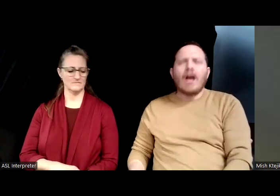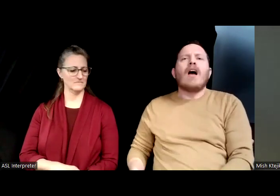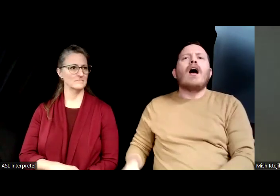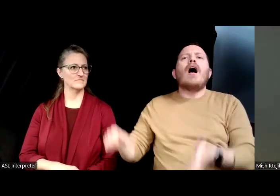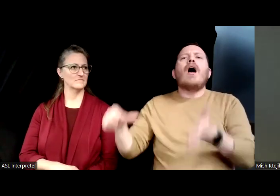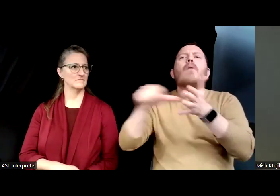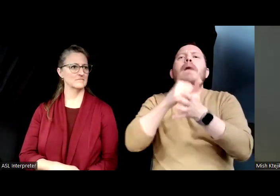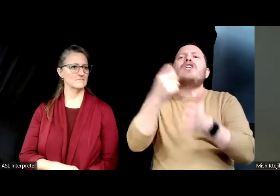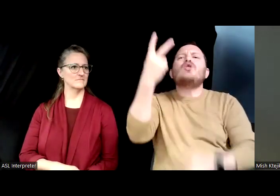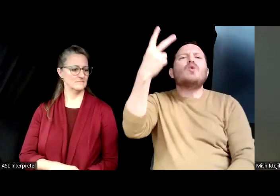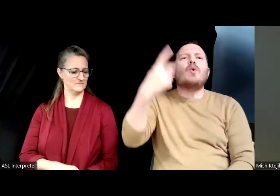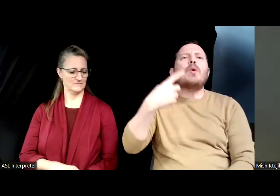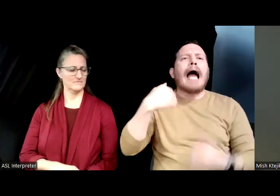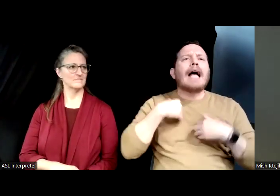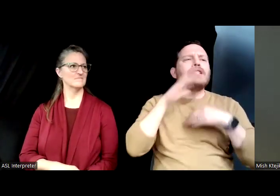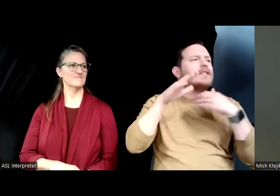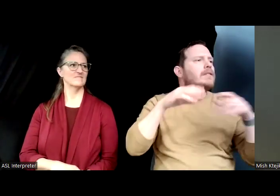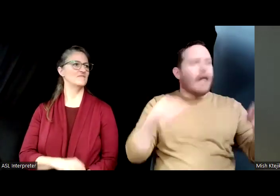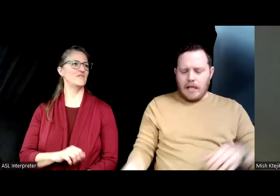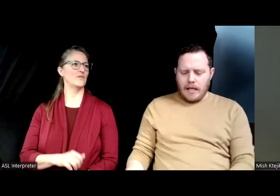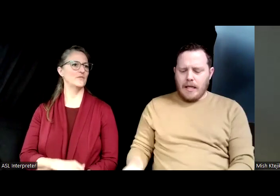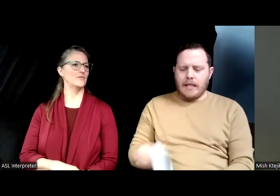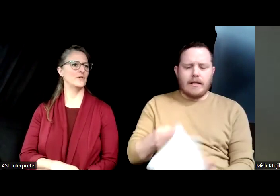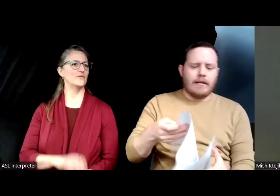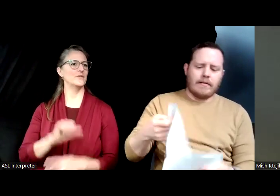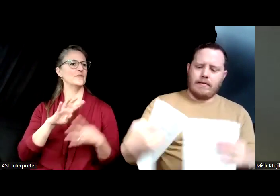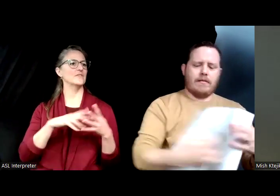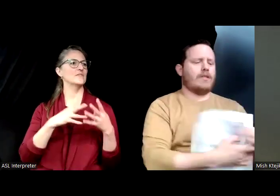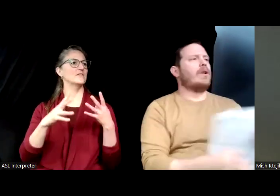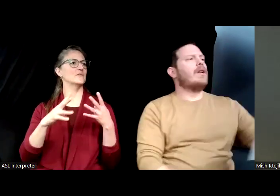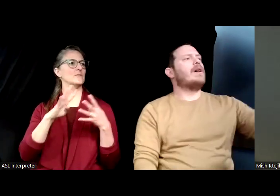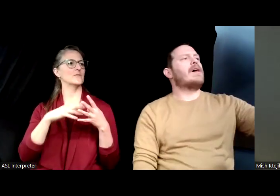few pages. On page 2 of that thinner packet.